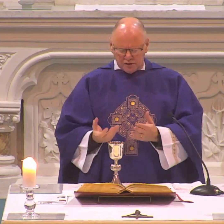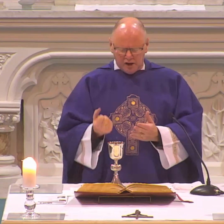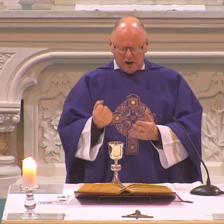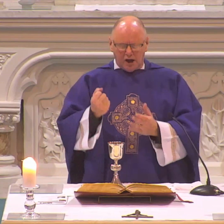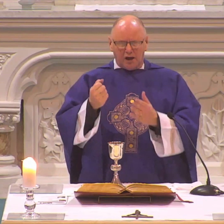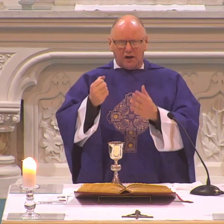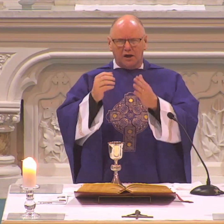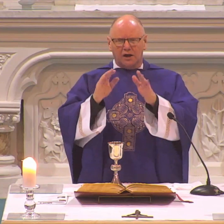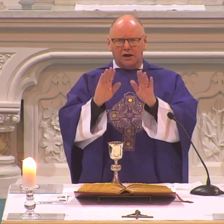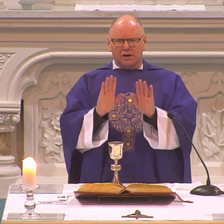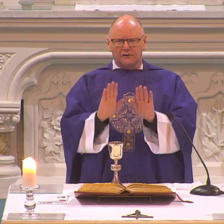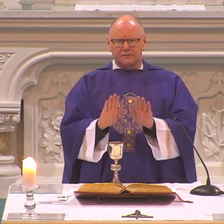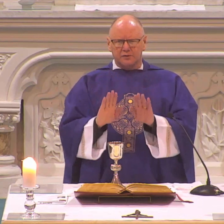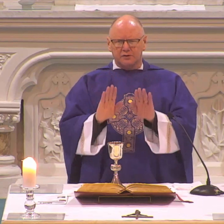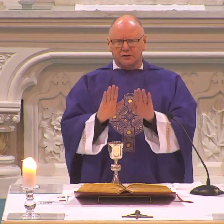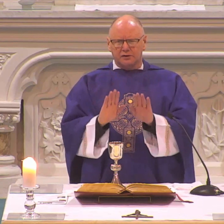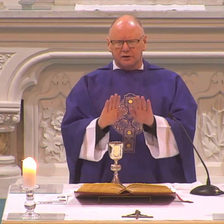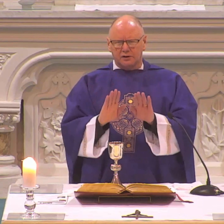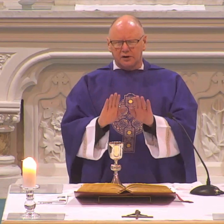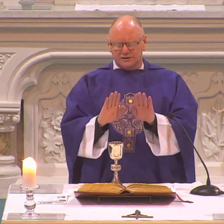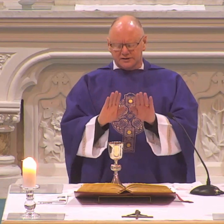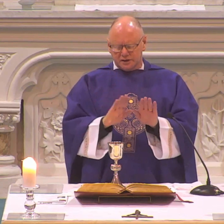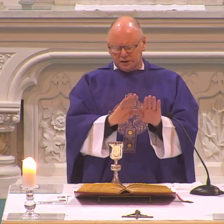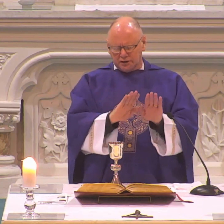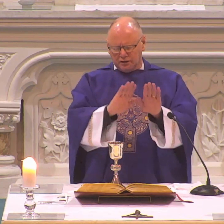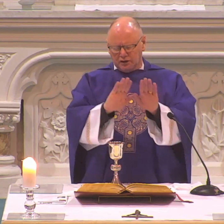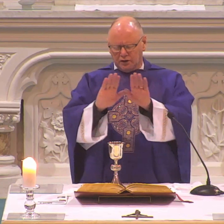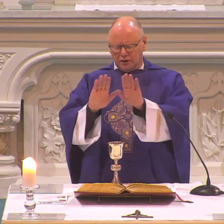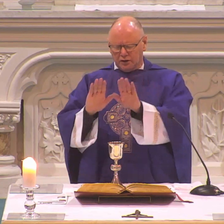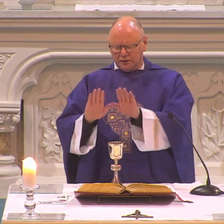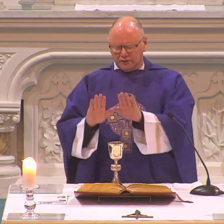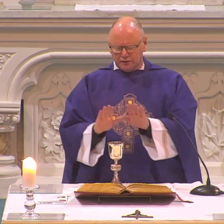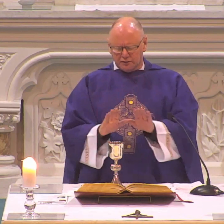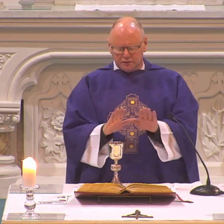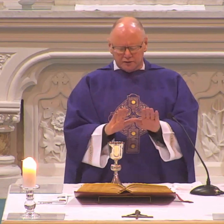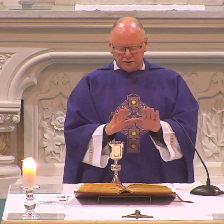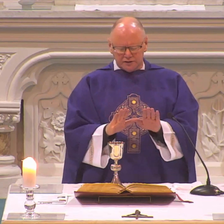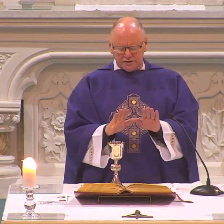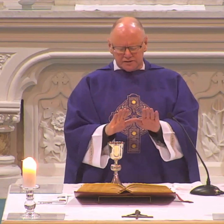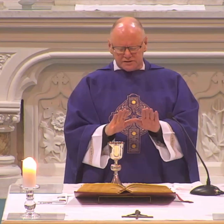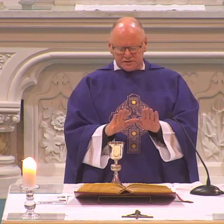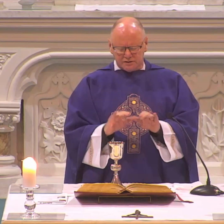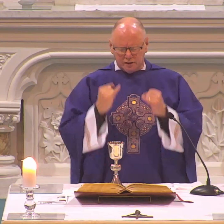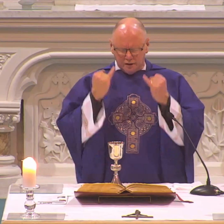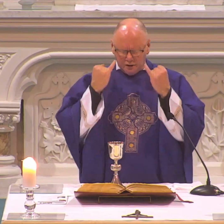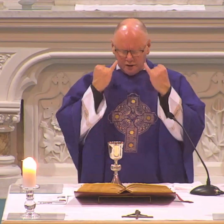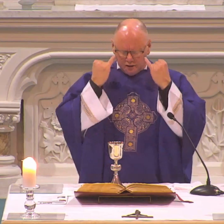world. Have mercy on us.